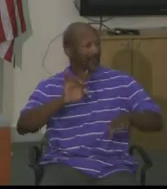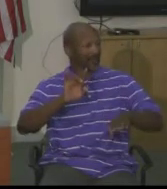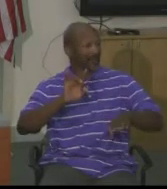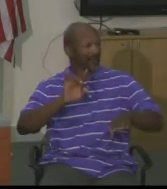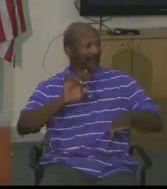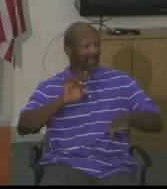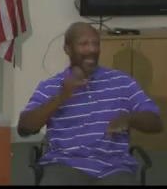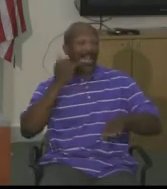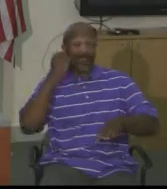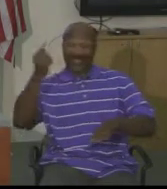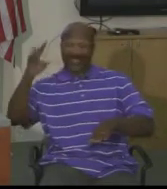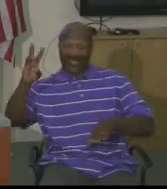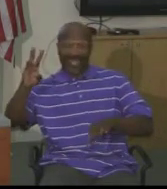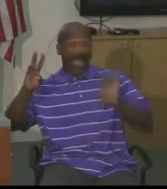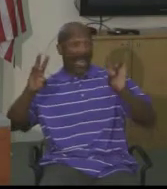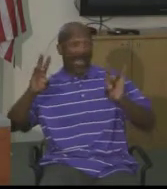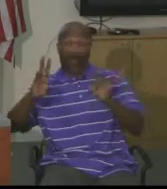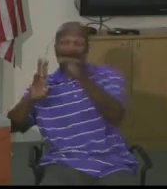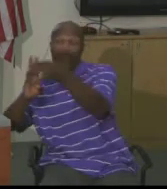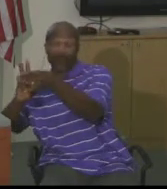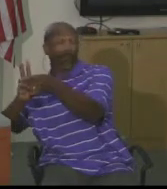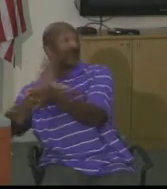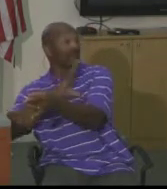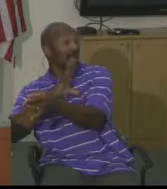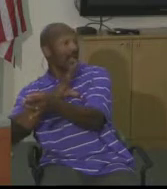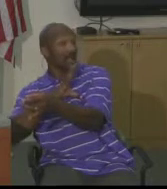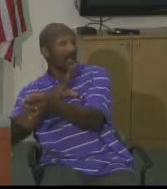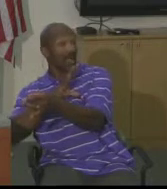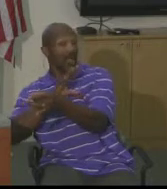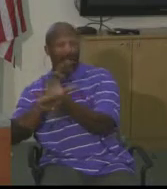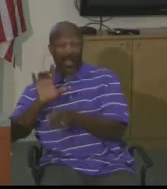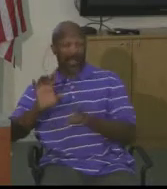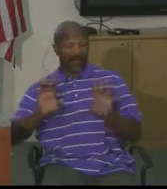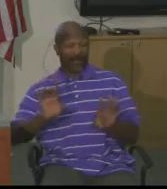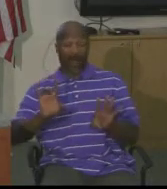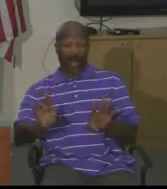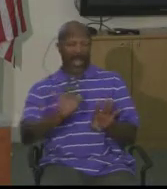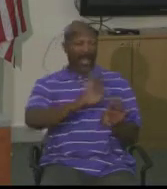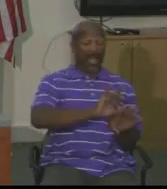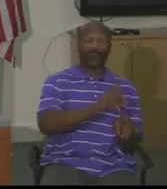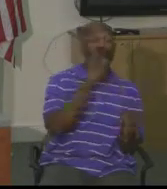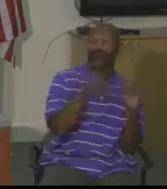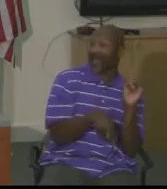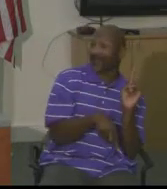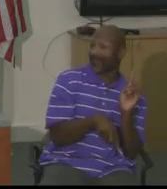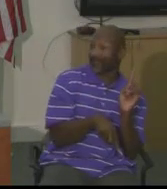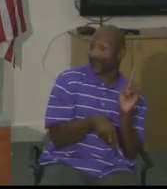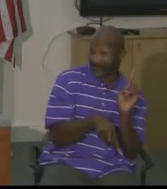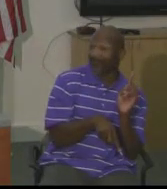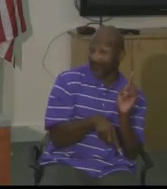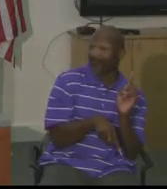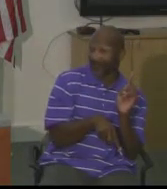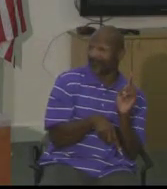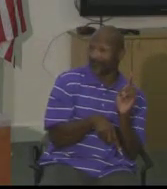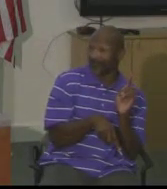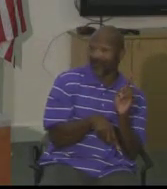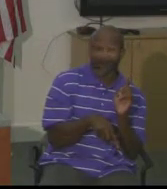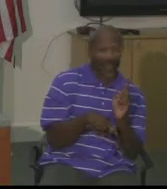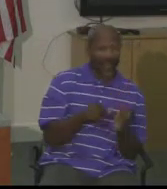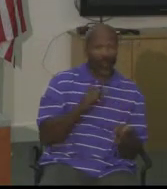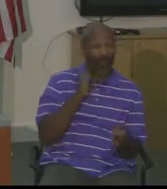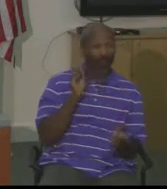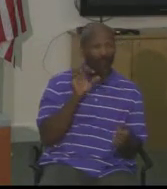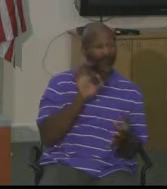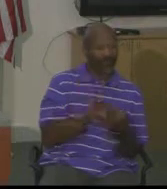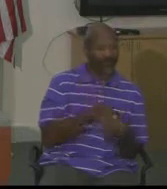So here's an 8x slot, here's a 4x slot, but physically not the same. Physically can't put the card in the slot.